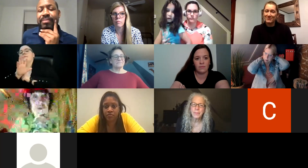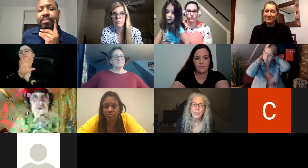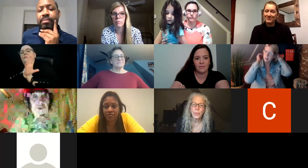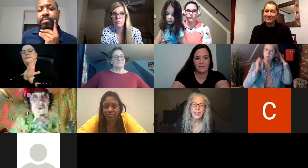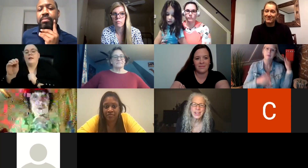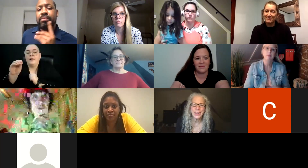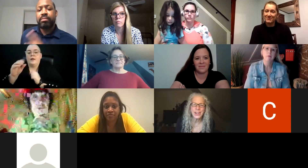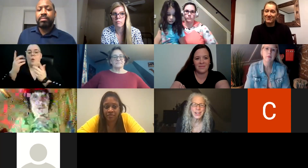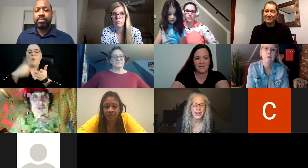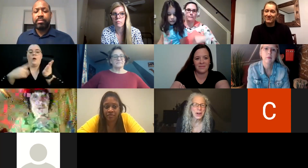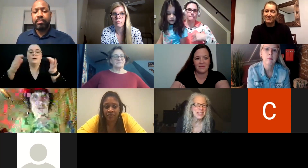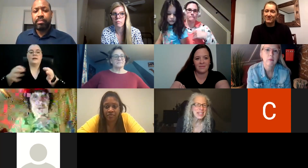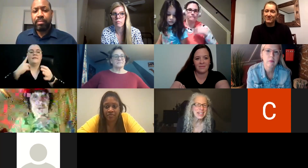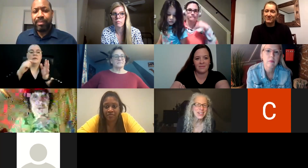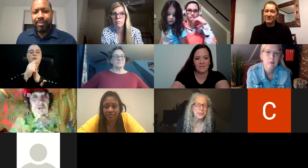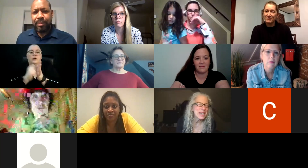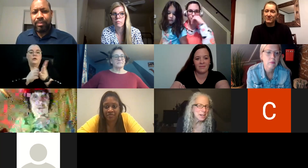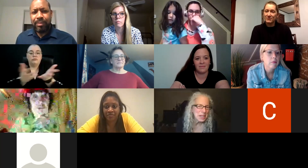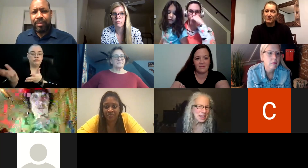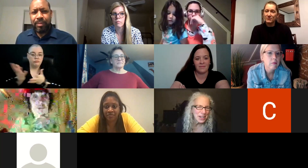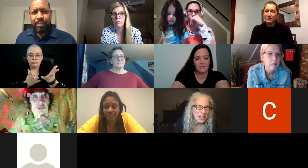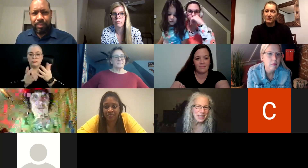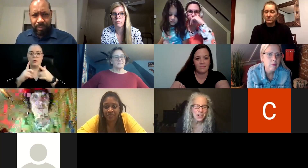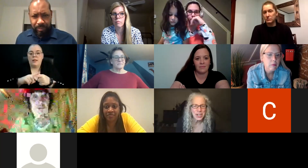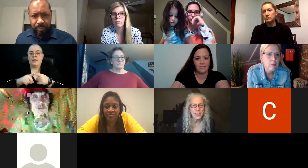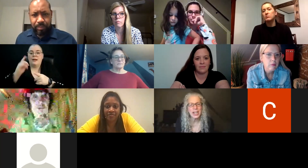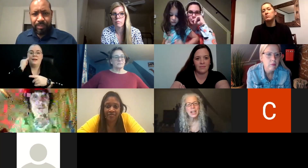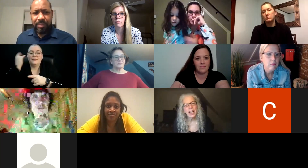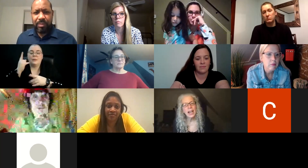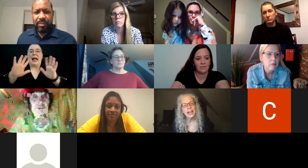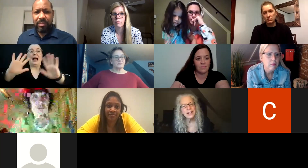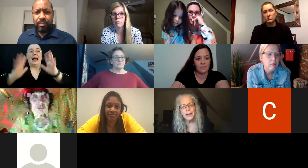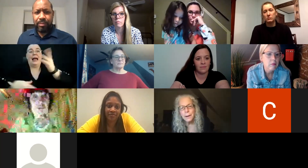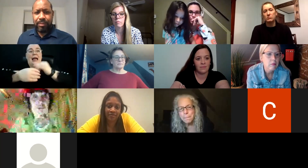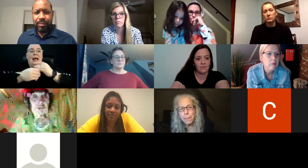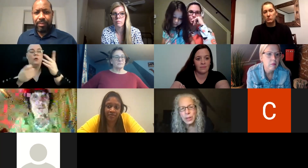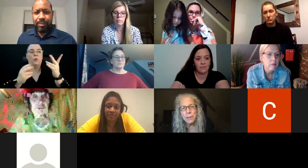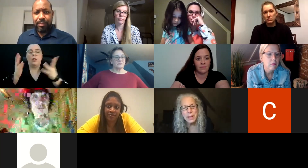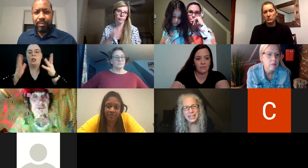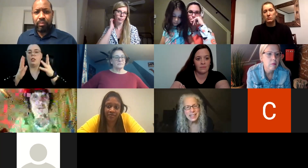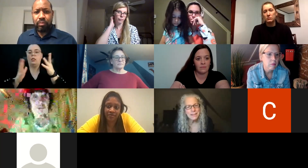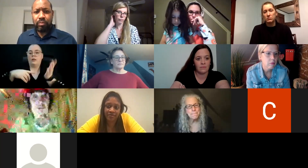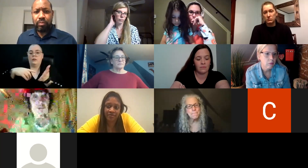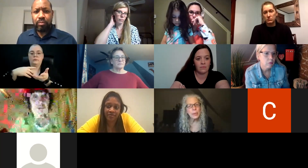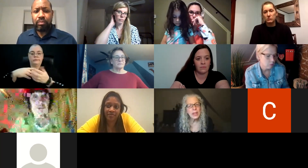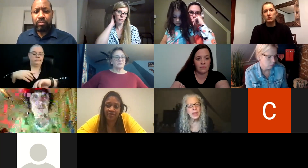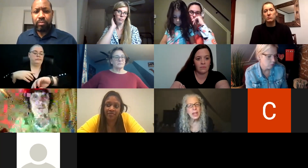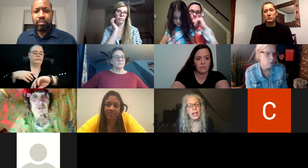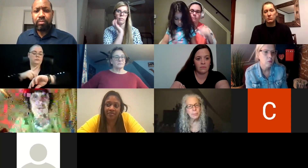with the, obviously it'll start with Tina being the secretary, With the minutes from Tina. with the minutes. And people